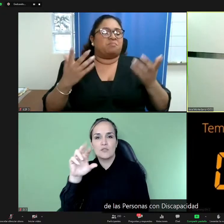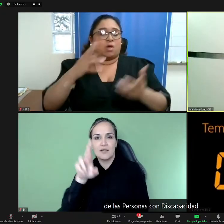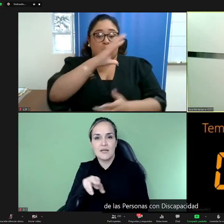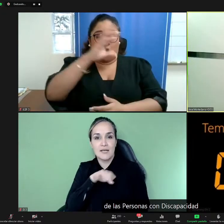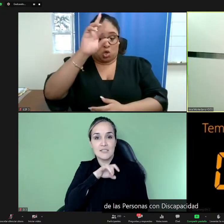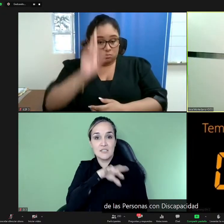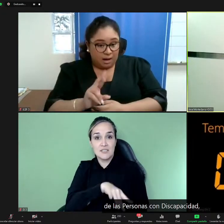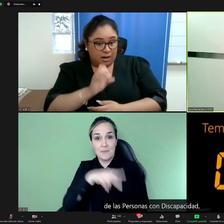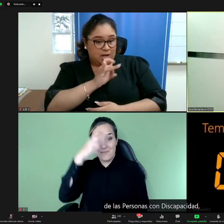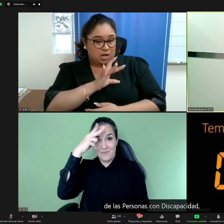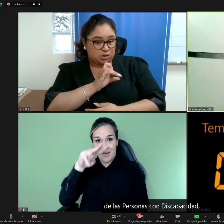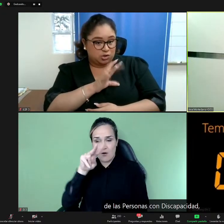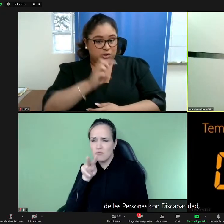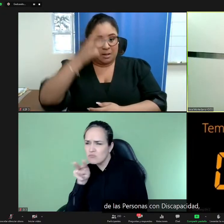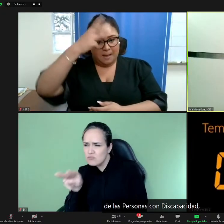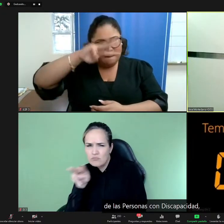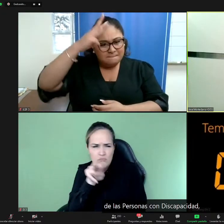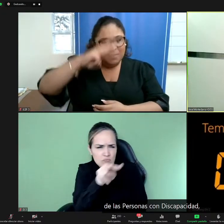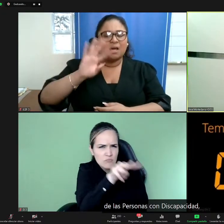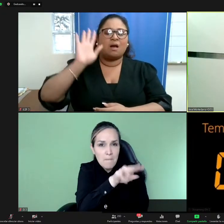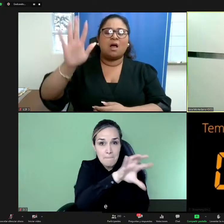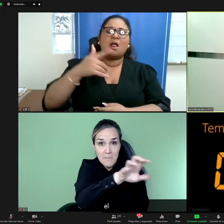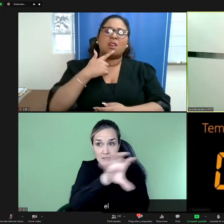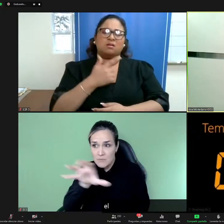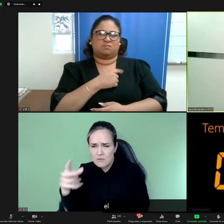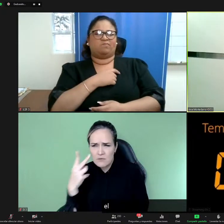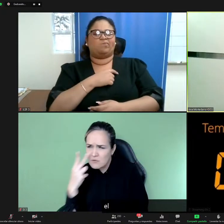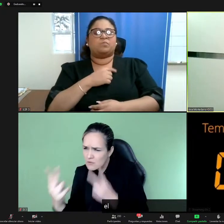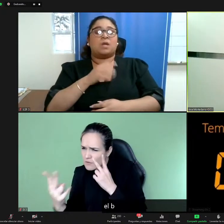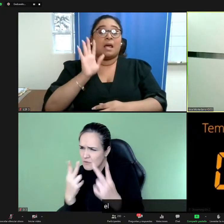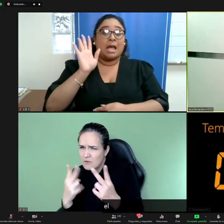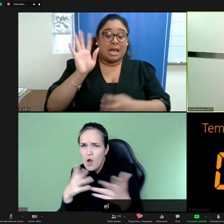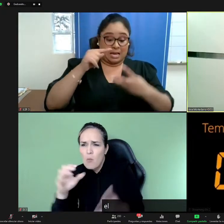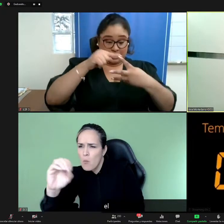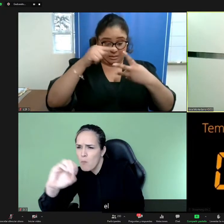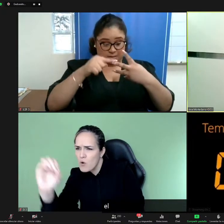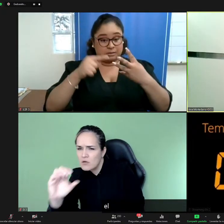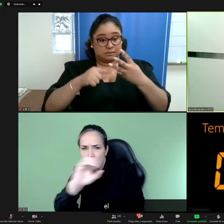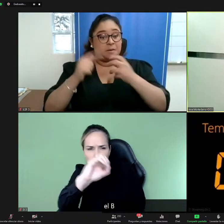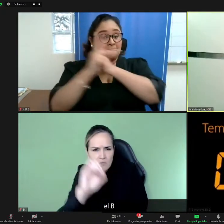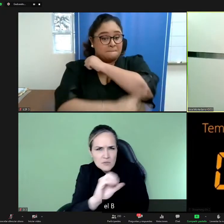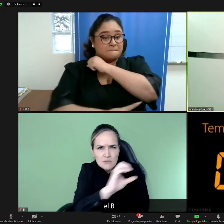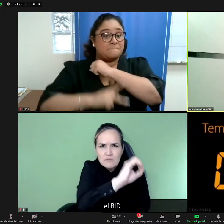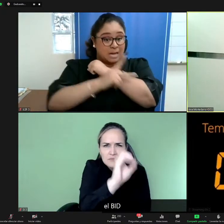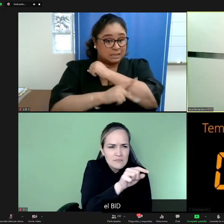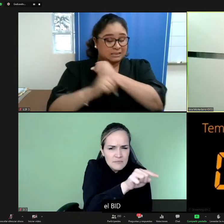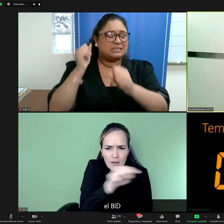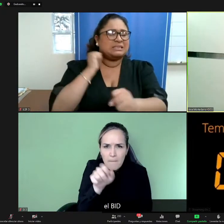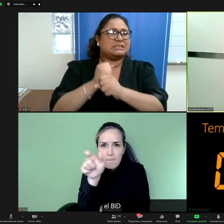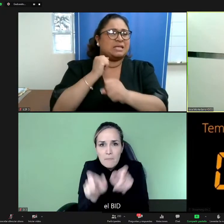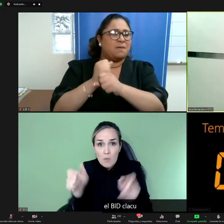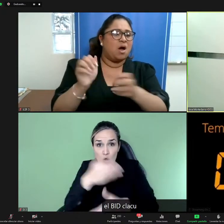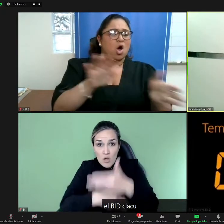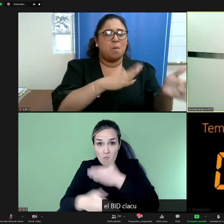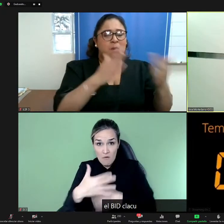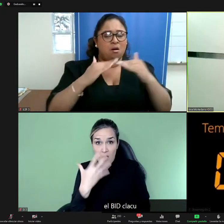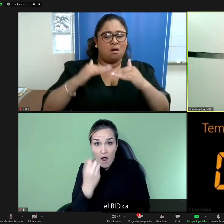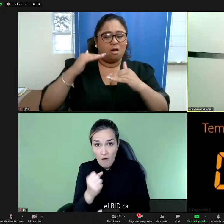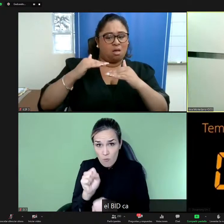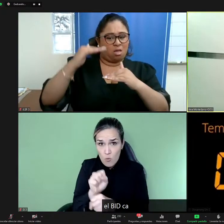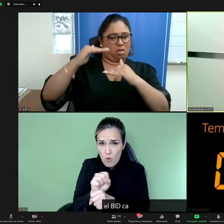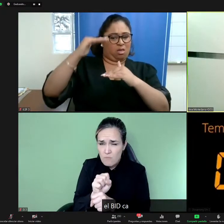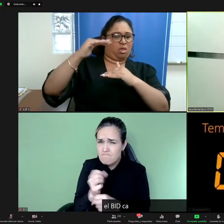costa rica chile and mexico and calculated that labor inclusion of persons with disabilities could reach